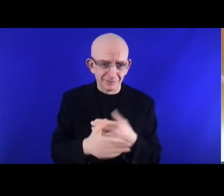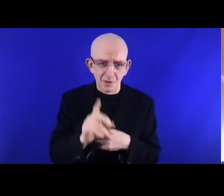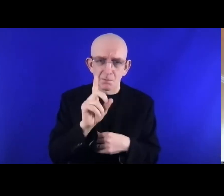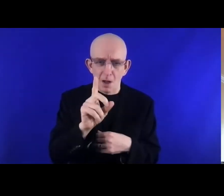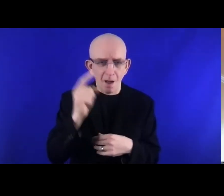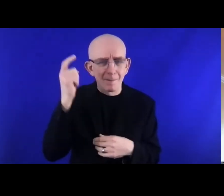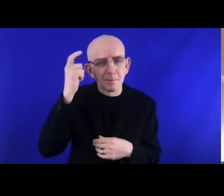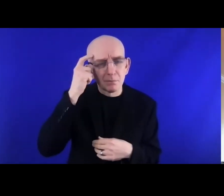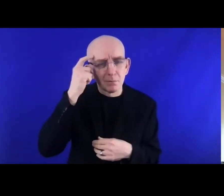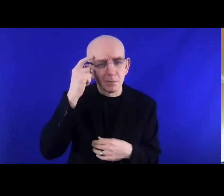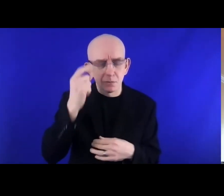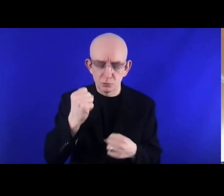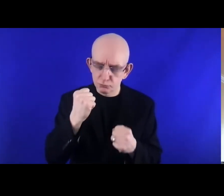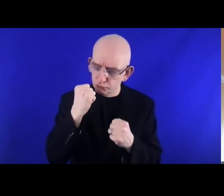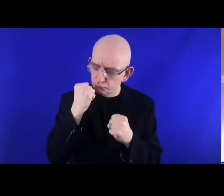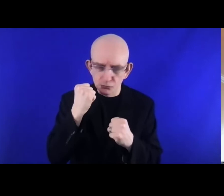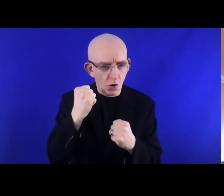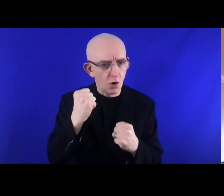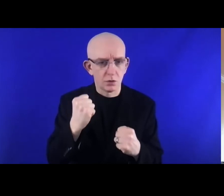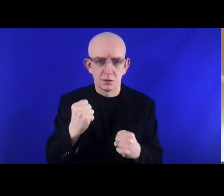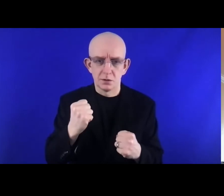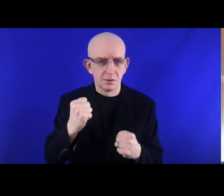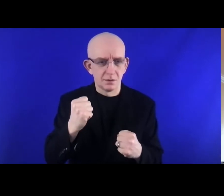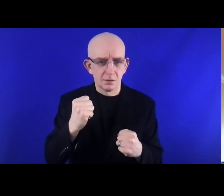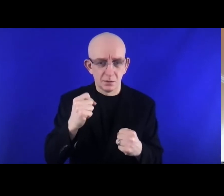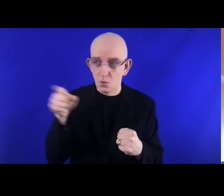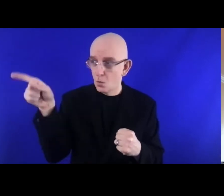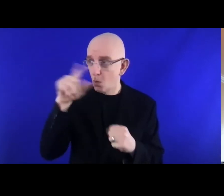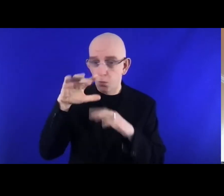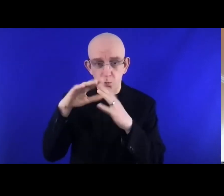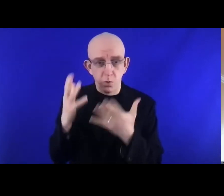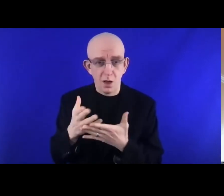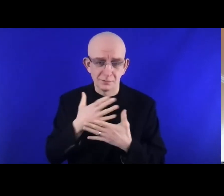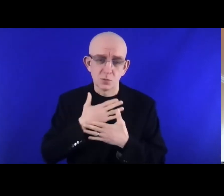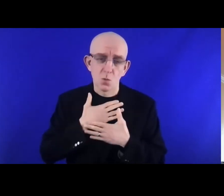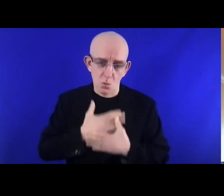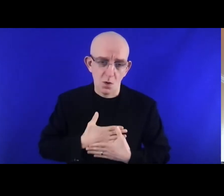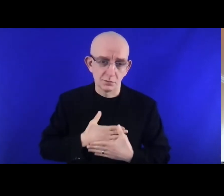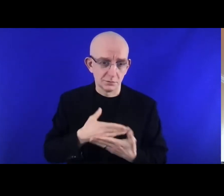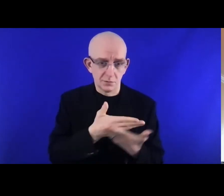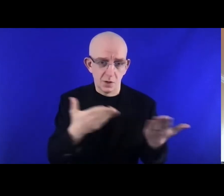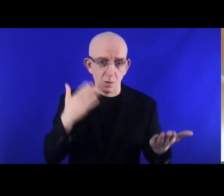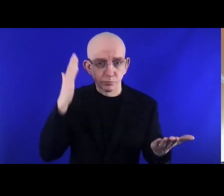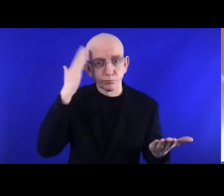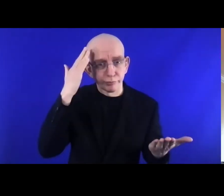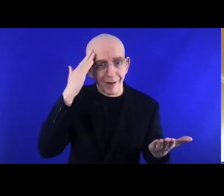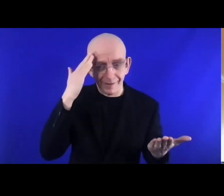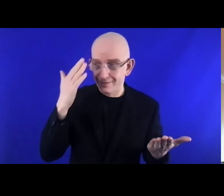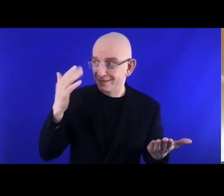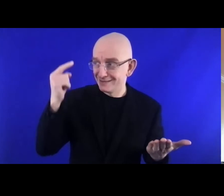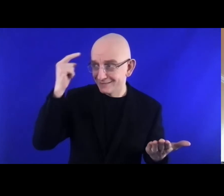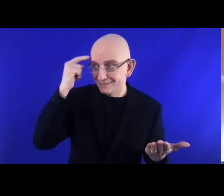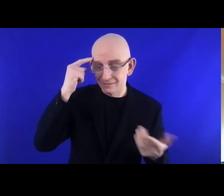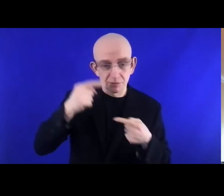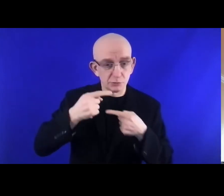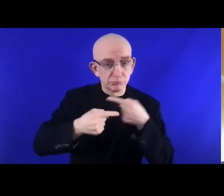their brain and their mind to how to make the world a better place, and how to and that way I think we